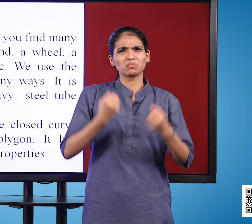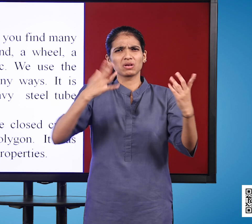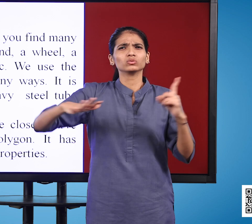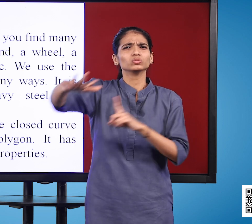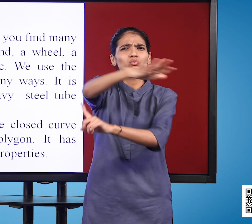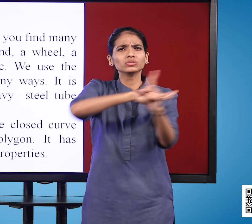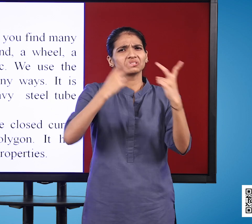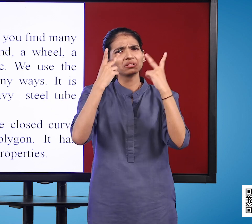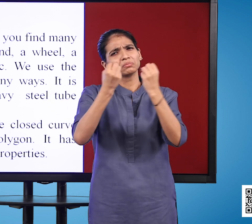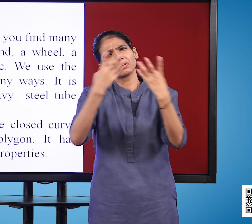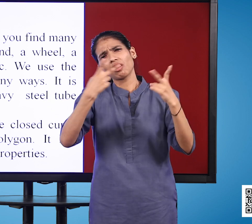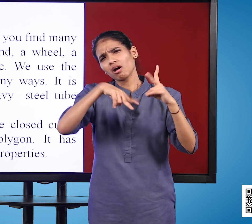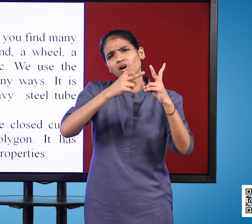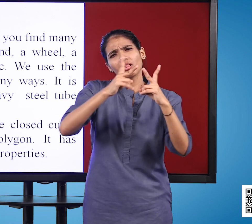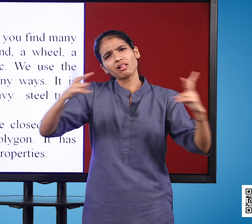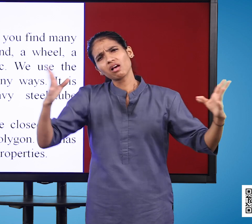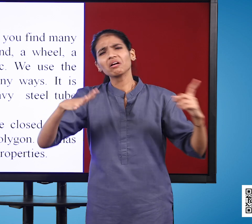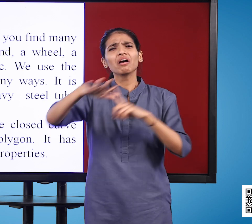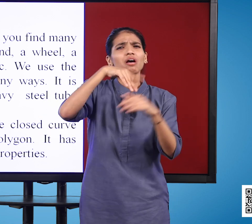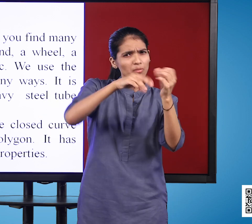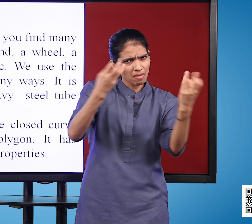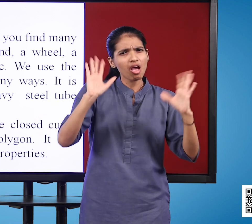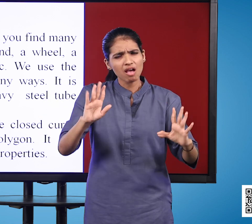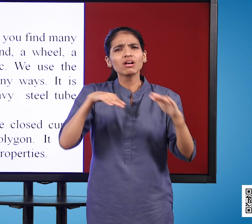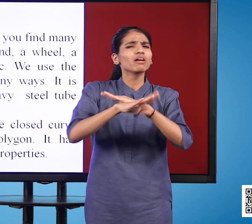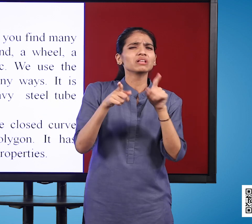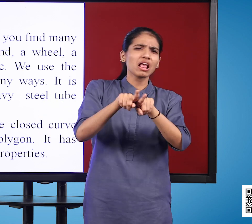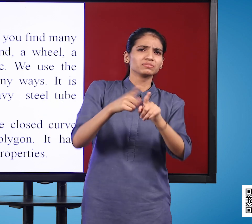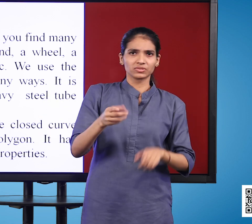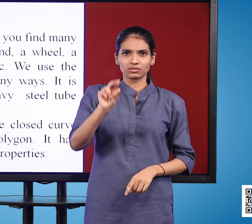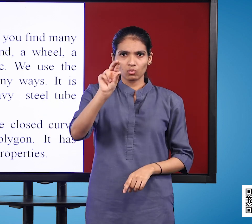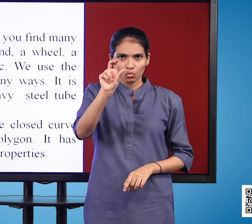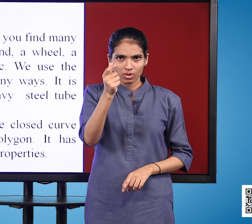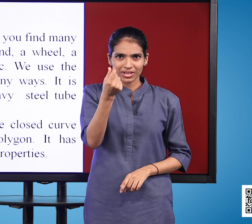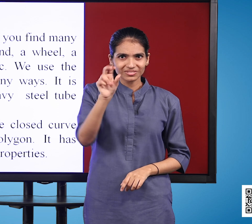In our environment, you find many things that are round.